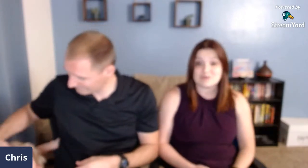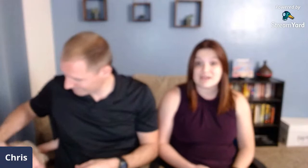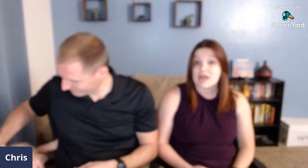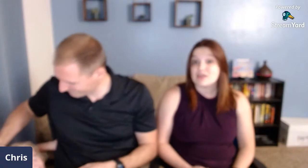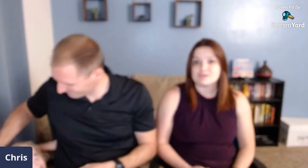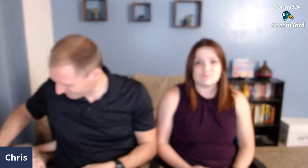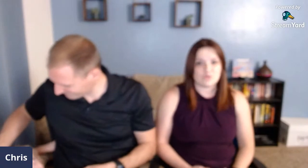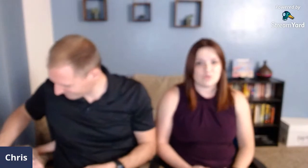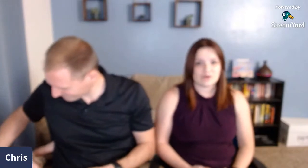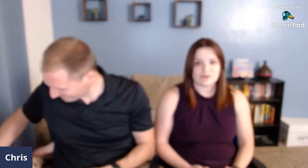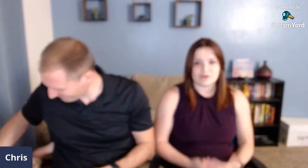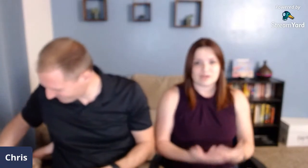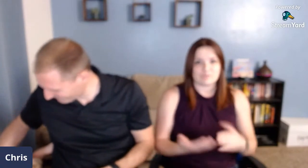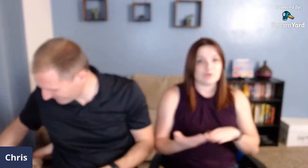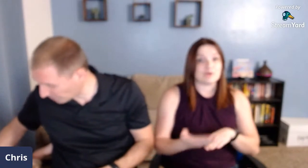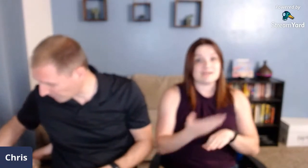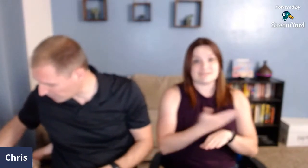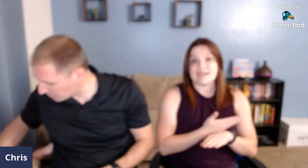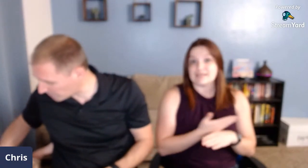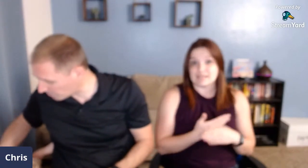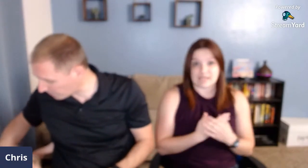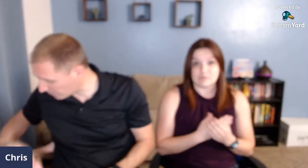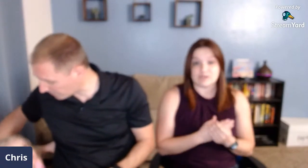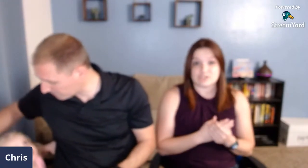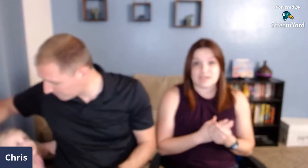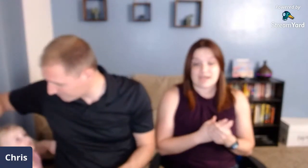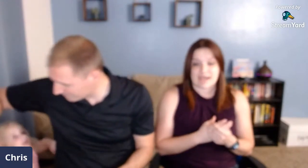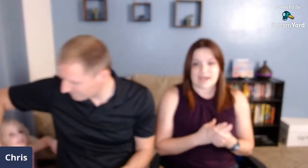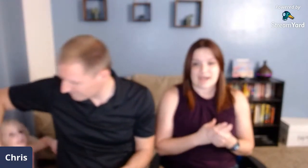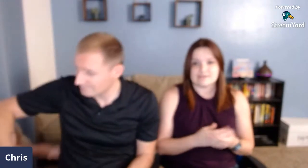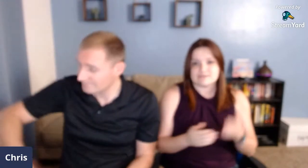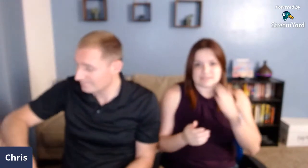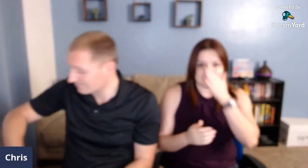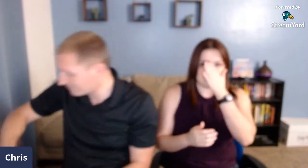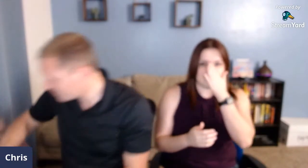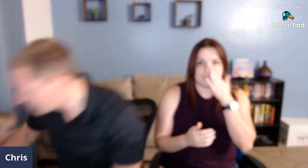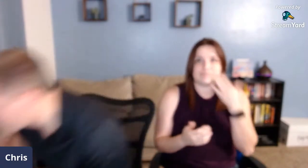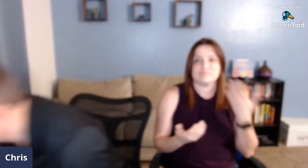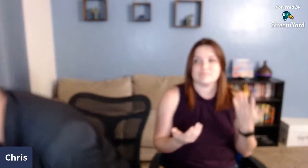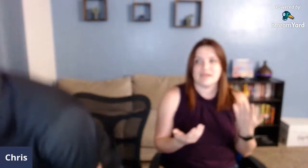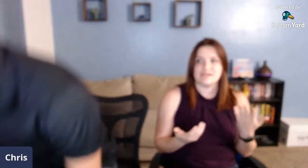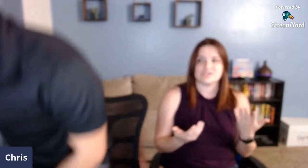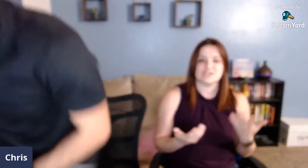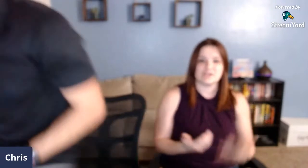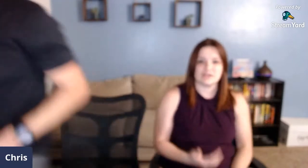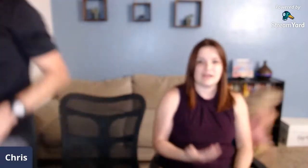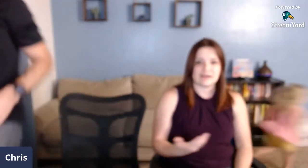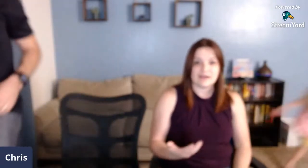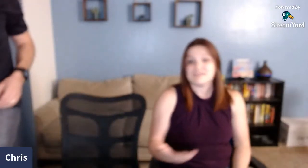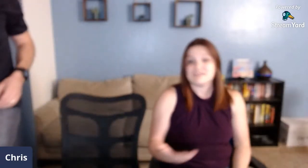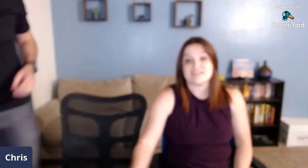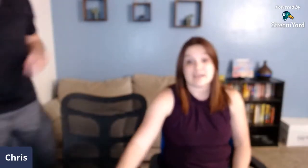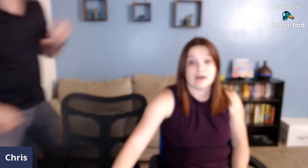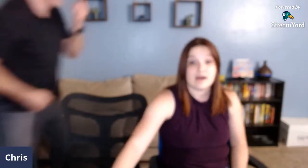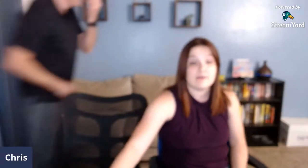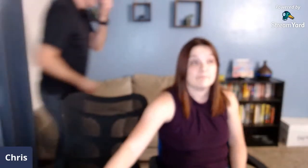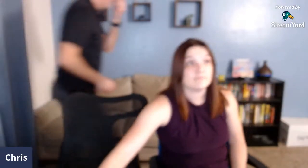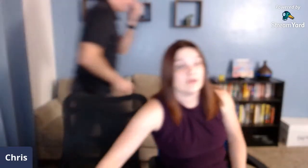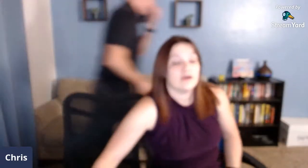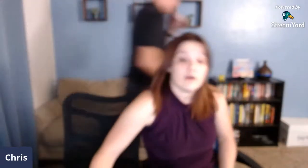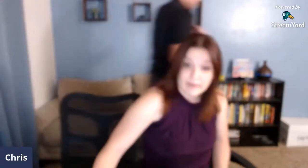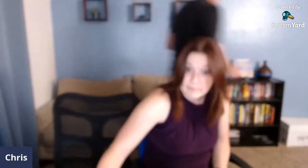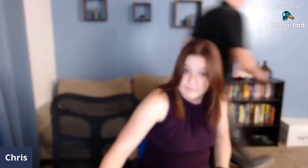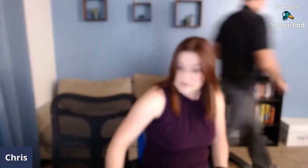yourself to it, the more you're going to progress in the language. And initially you're like, it's just